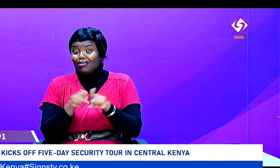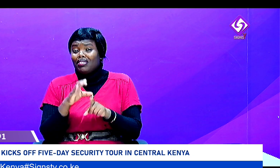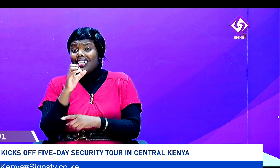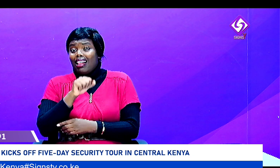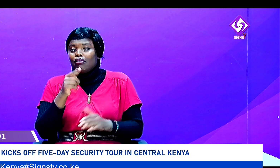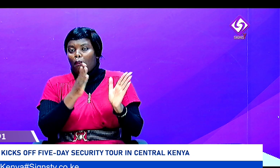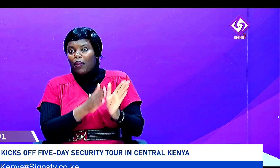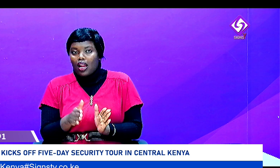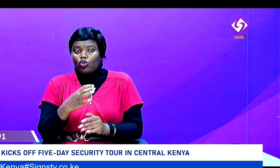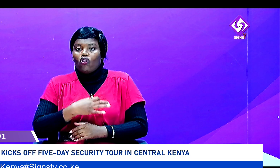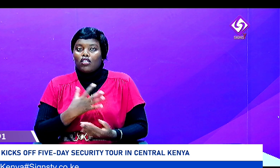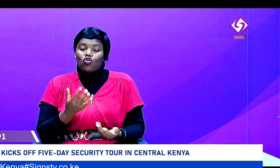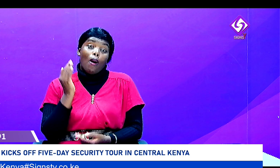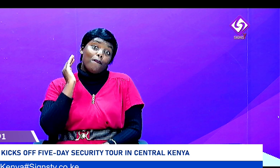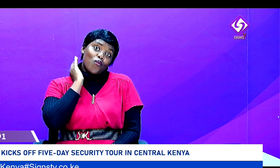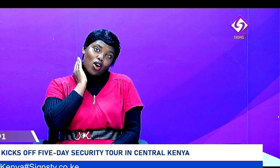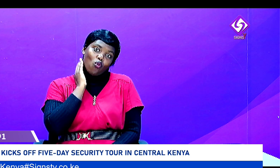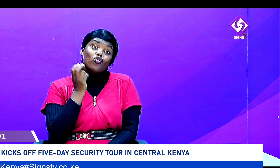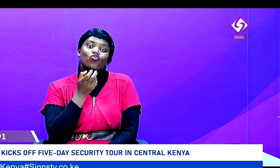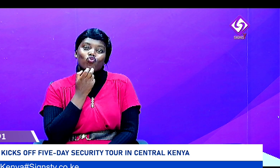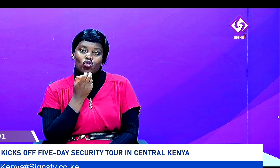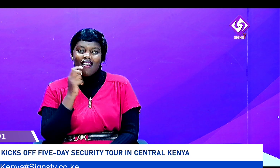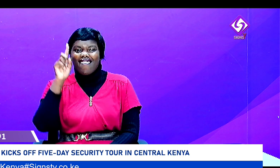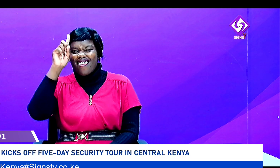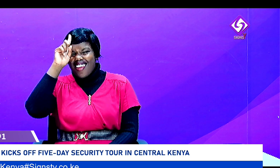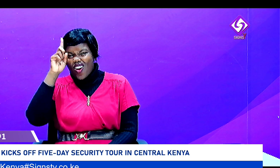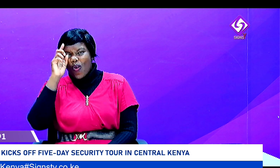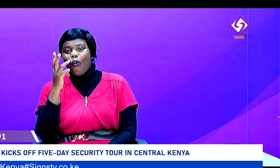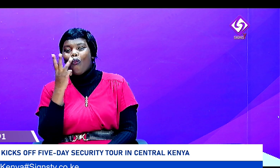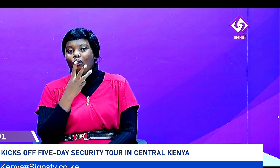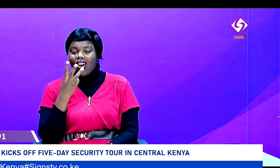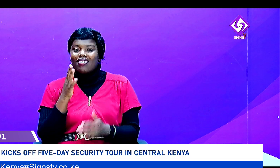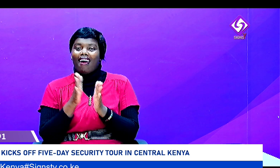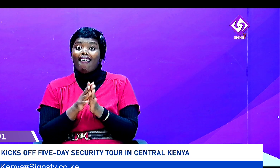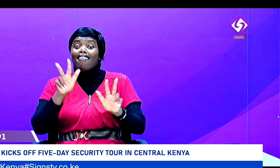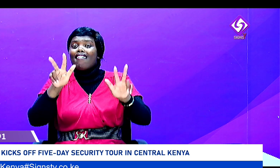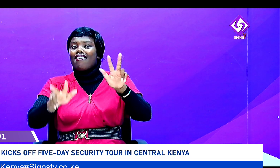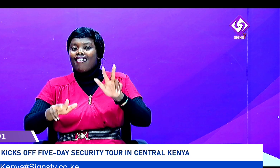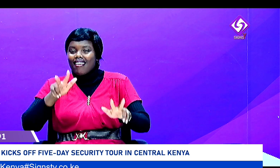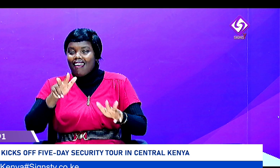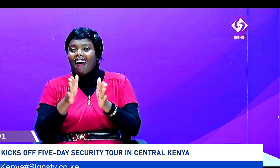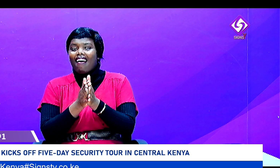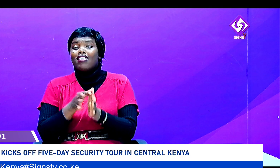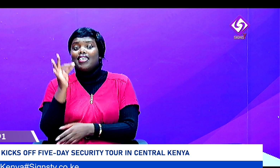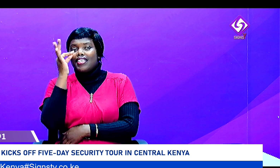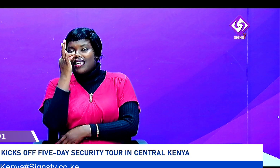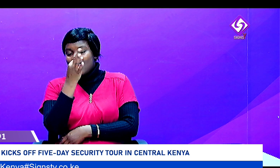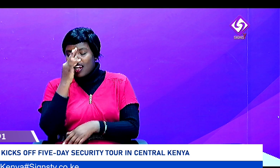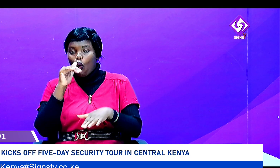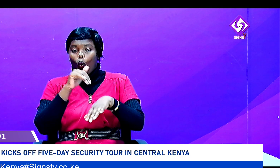the CS is scheduled to visit Murang'a on Tuesday, Nyandarua on Wednesday, and Kirinyaga